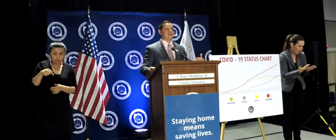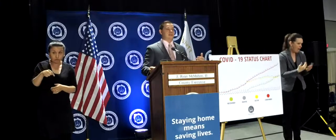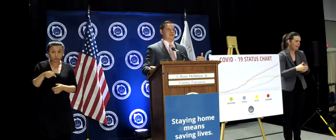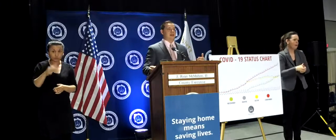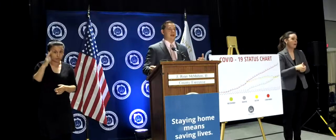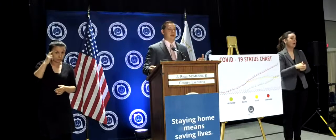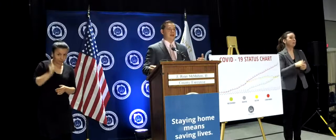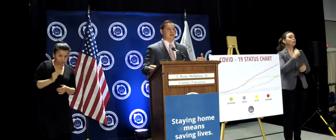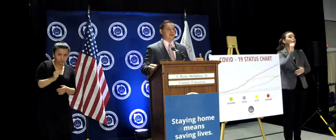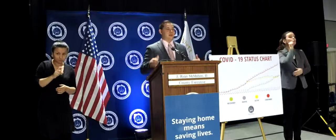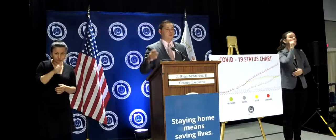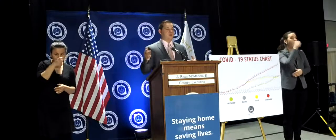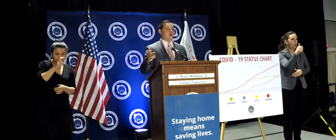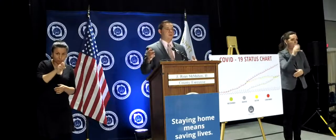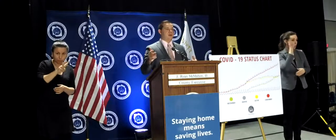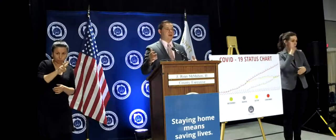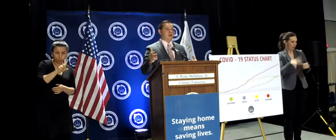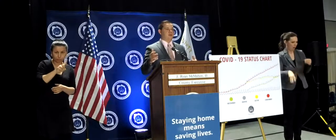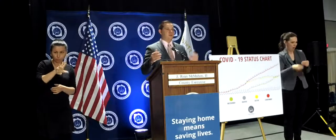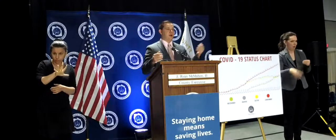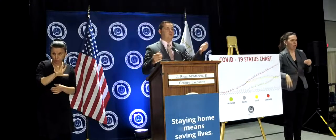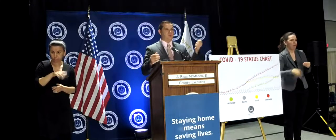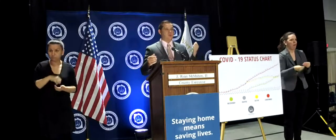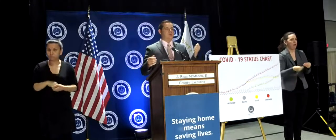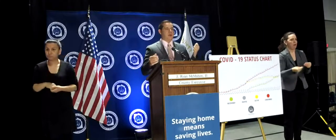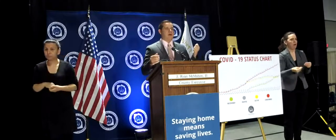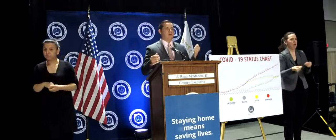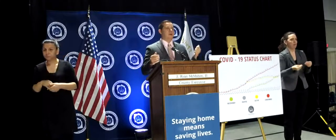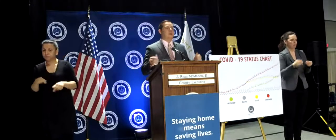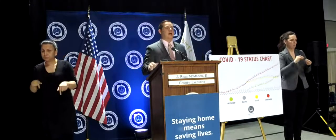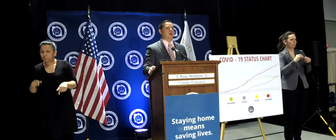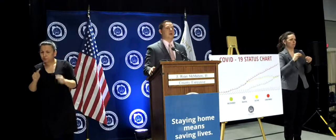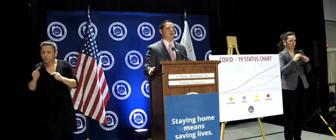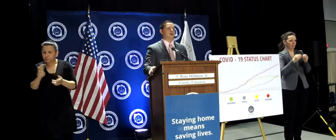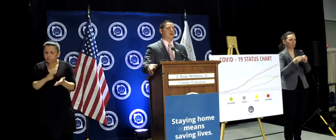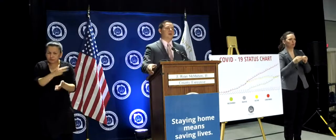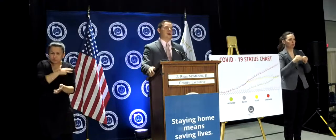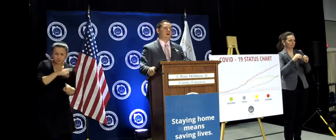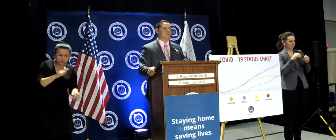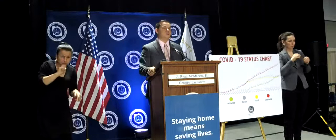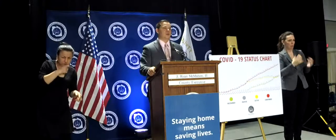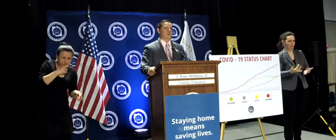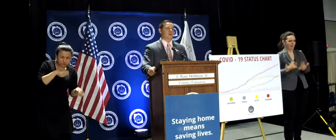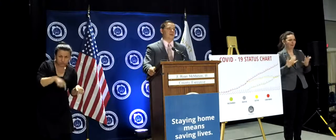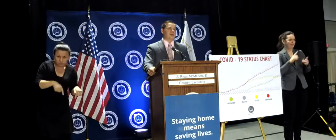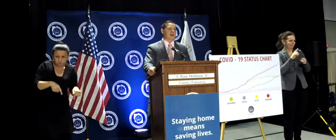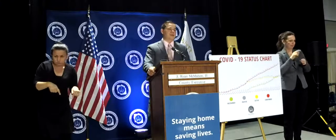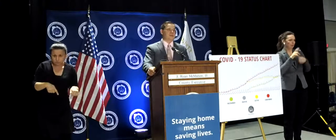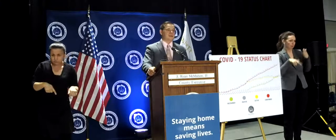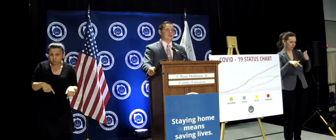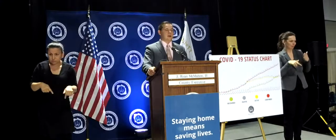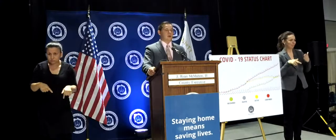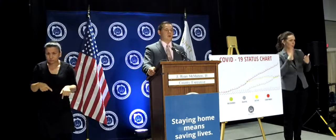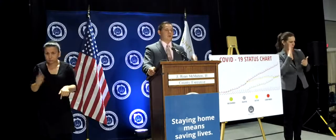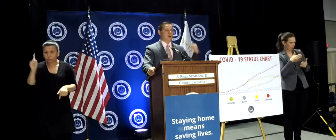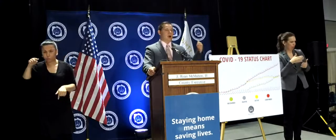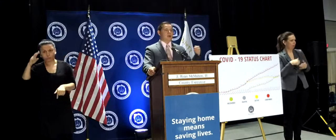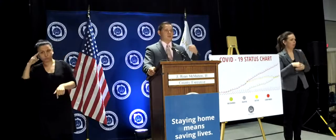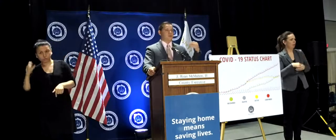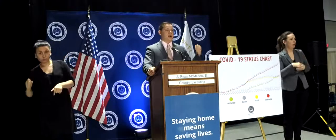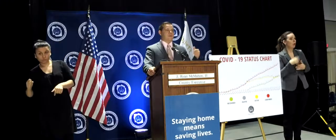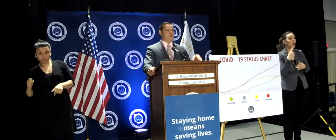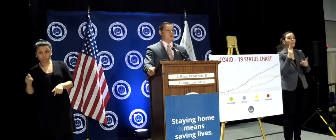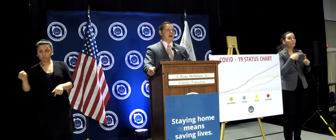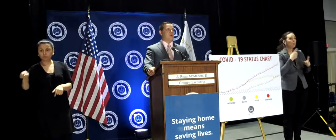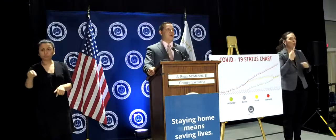some testing today that we don't know about yet that will have the results back that quick. So that's where we are